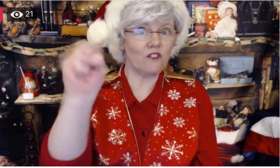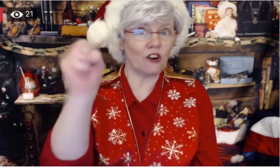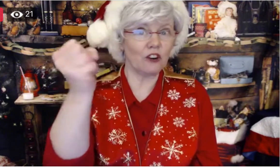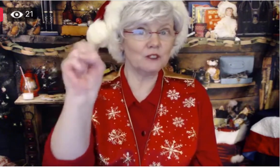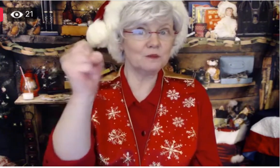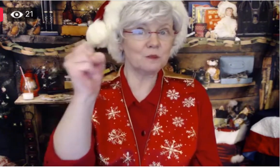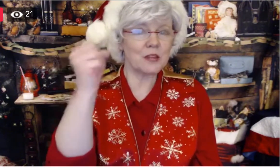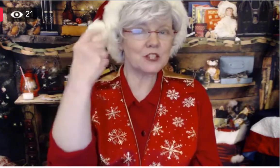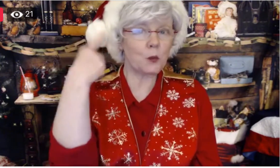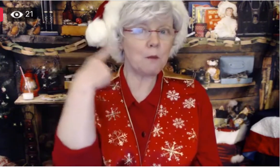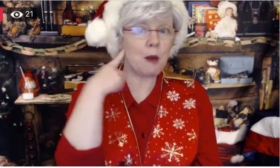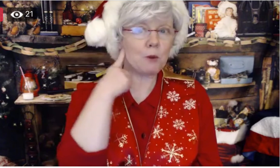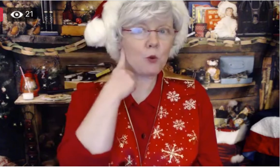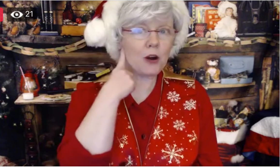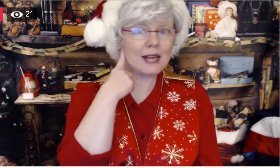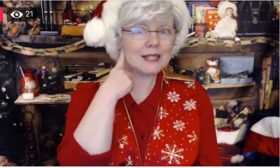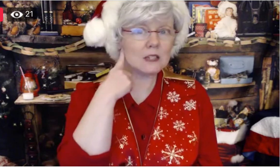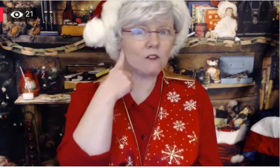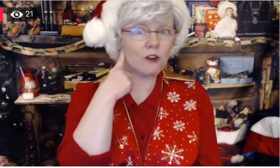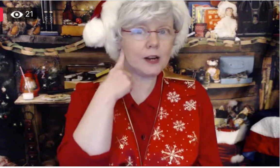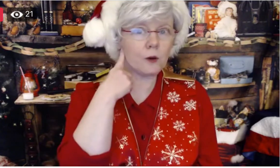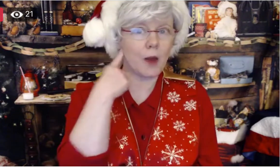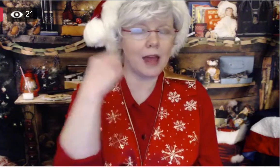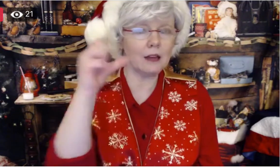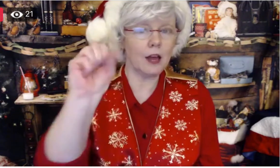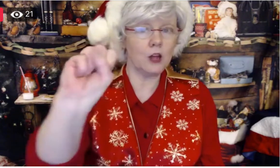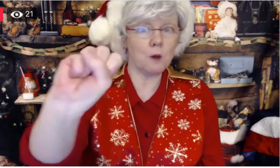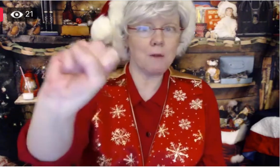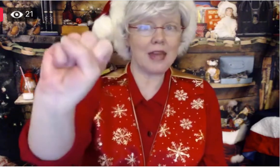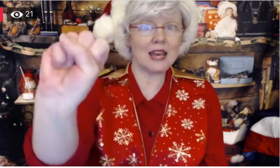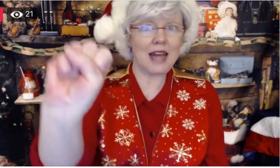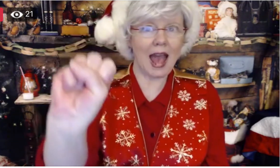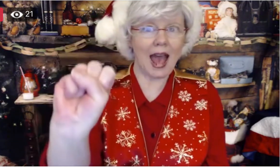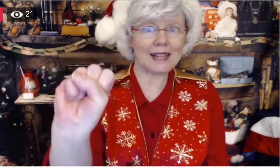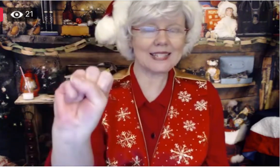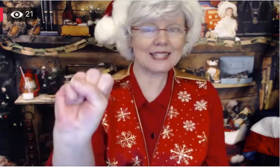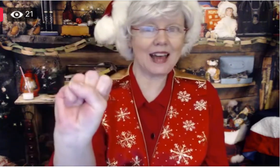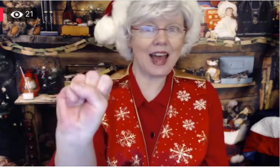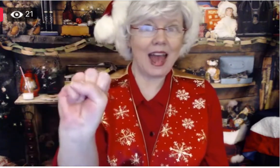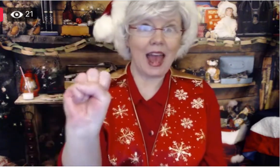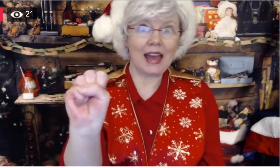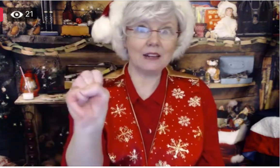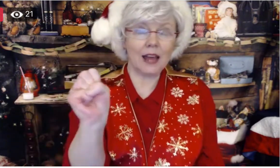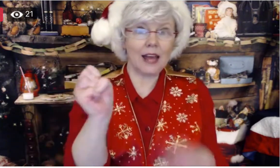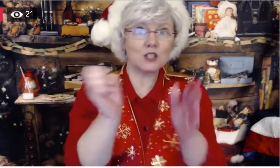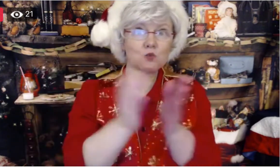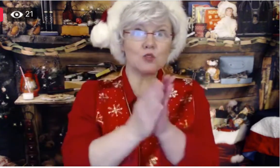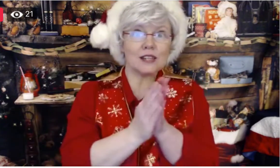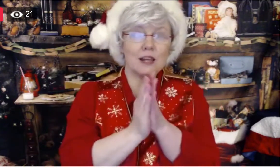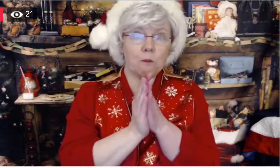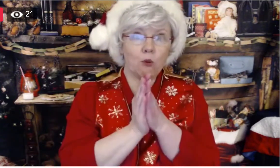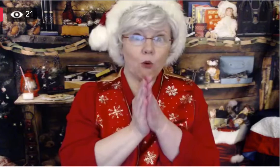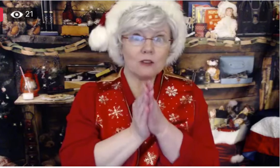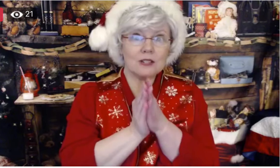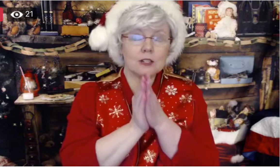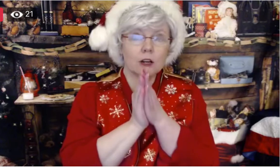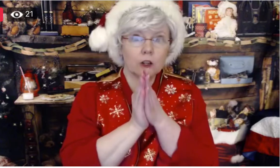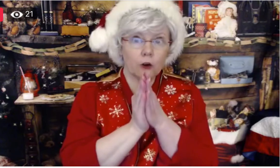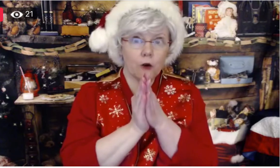silver. So remember wearing a silver earring, you're making an S, and it's really important to